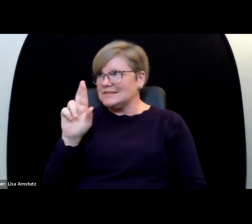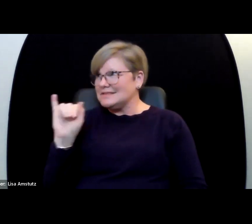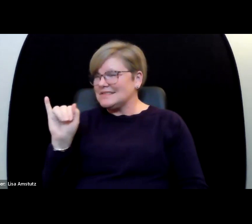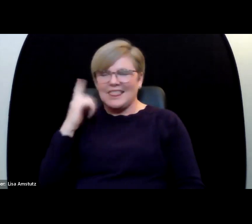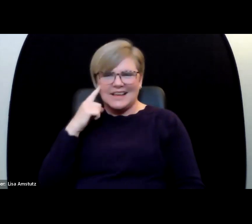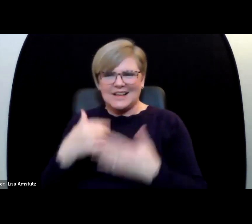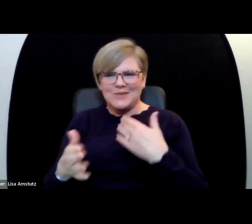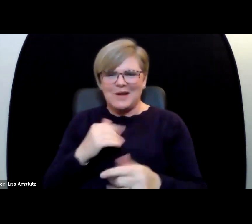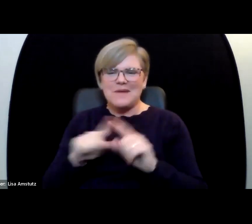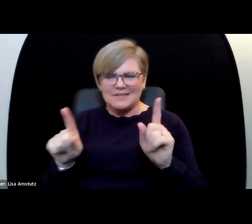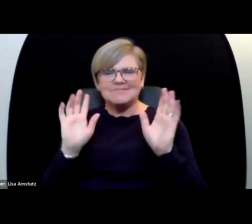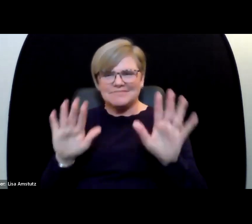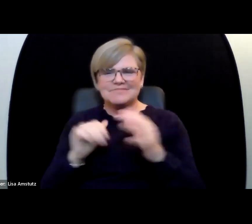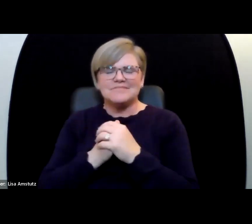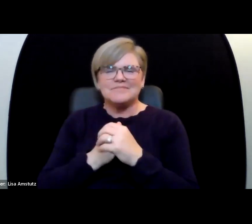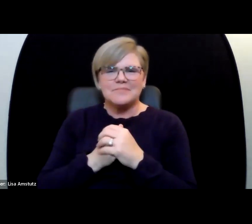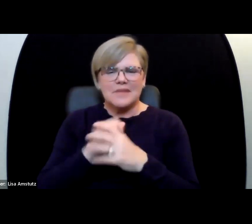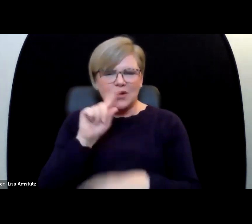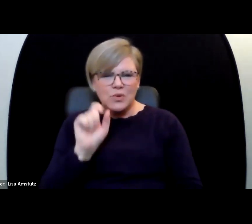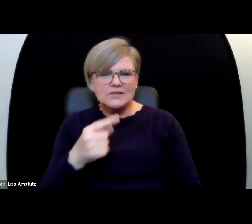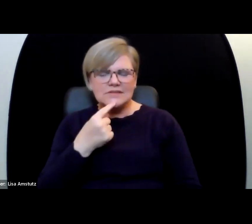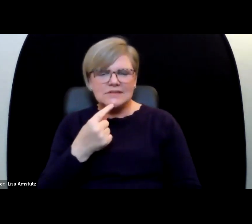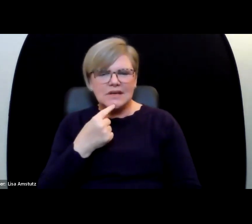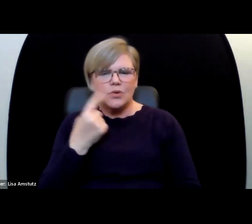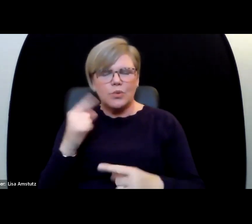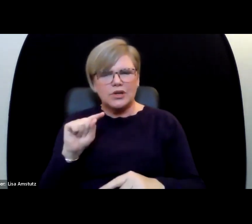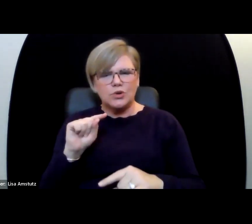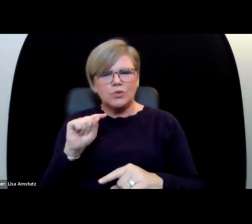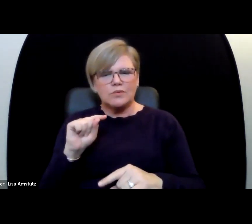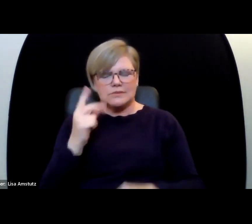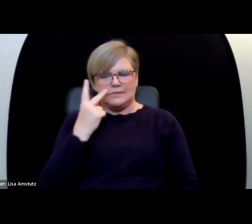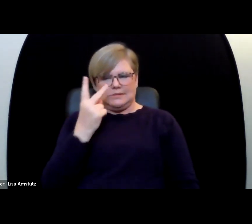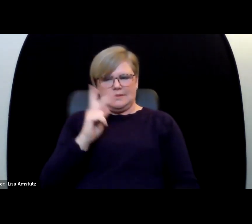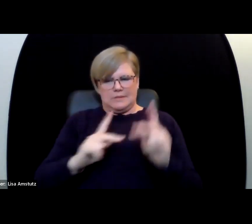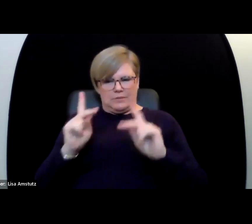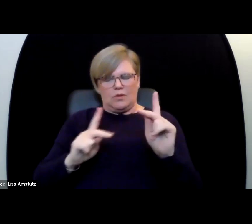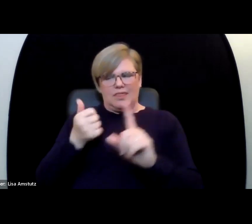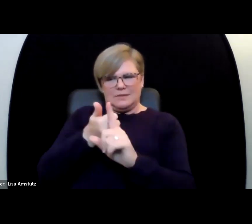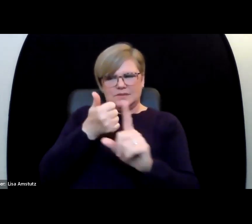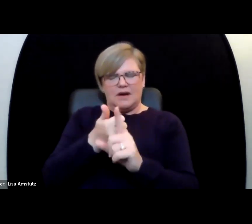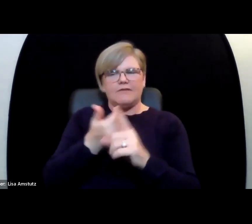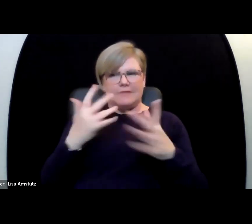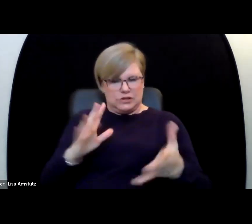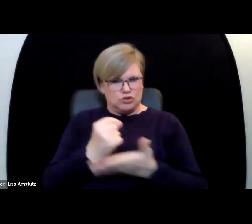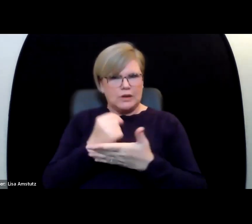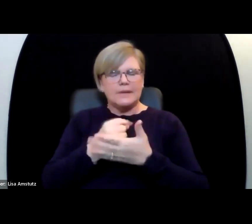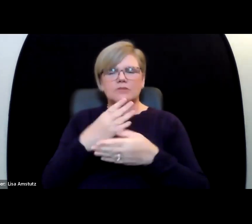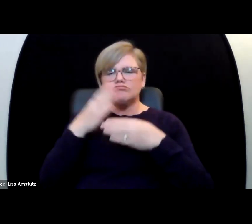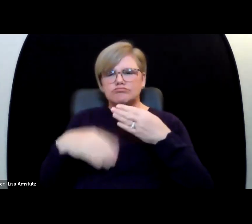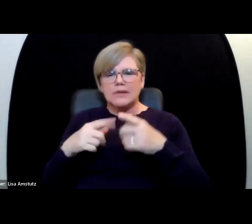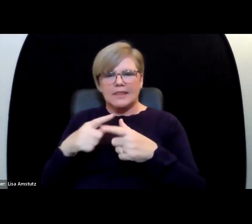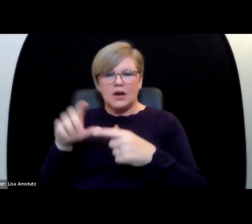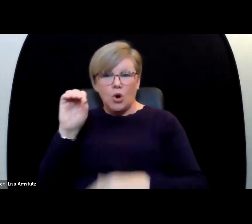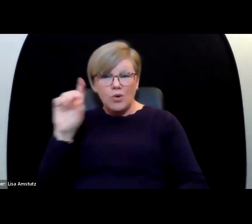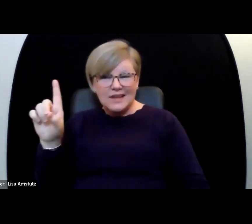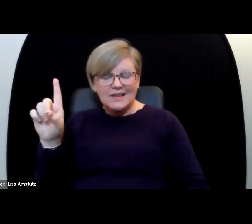Okay, here's a question in Q&A. When you look at people who overdose after treatment, with the assumption that the person's